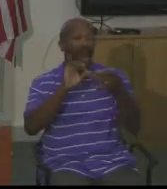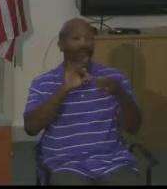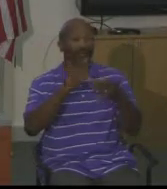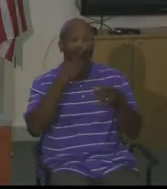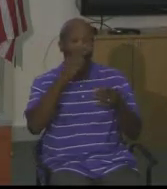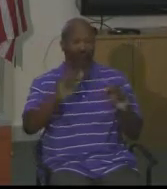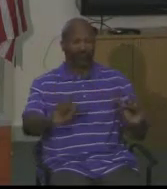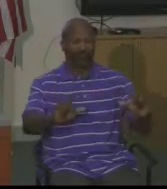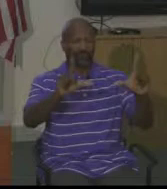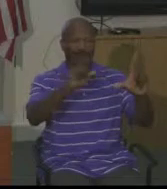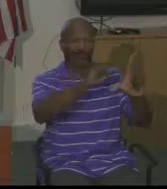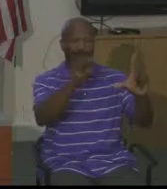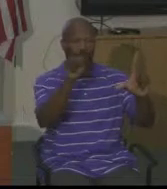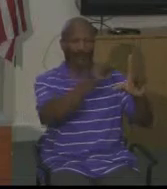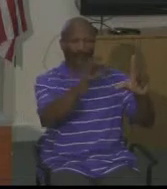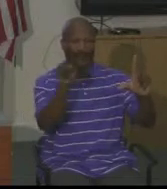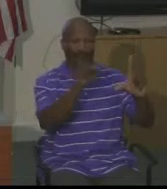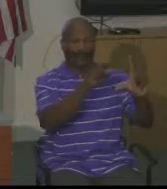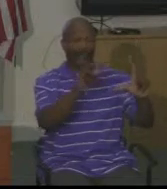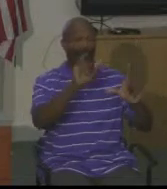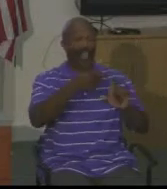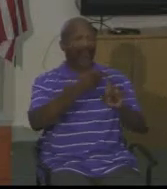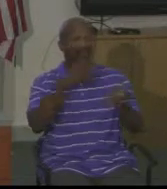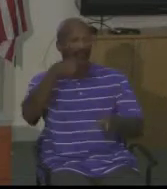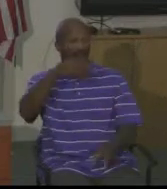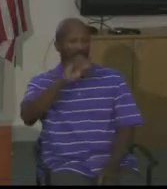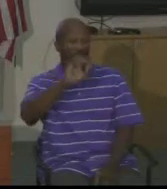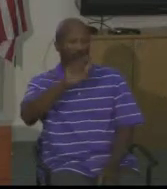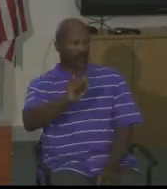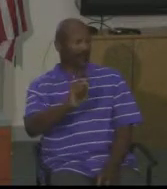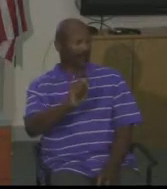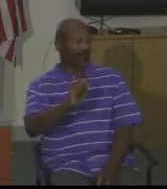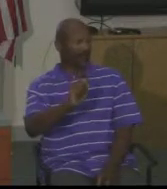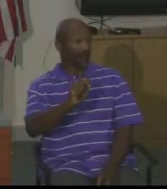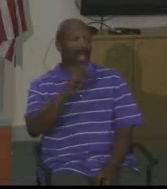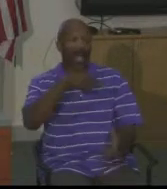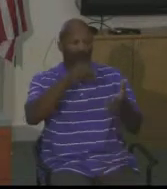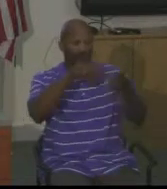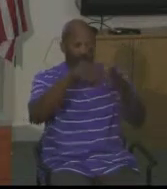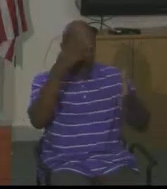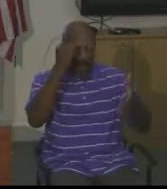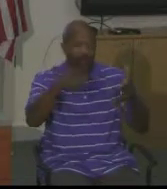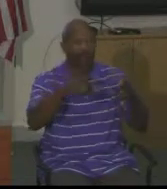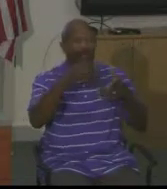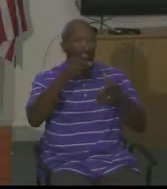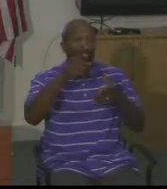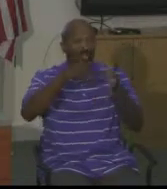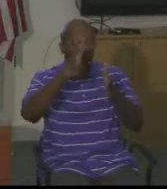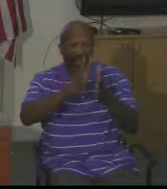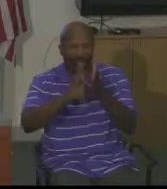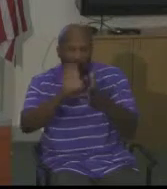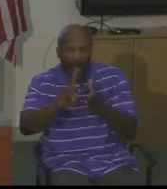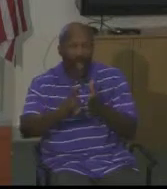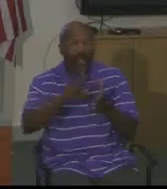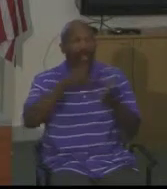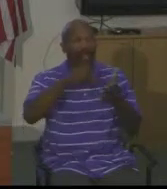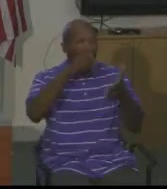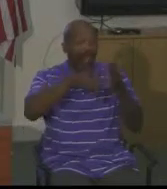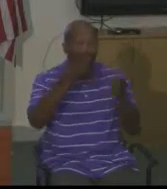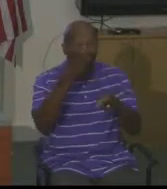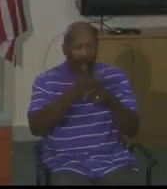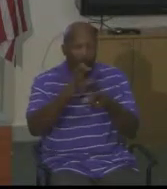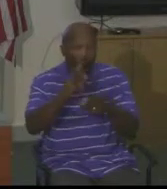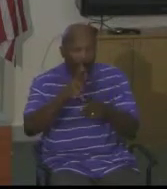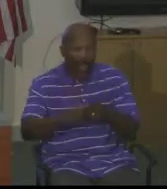on the screen is coming out of POST. I'm checking the memory, I'm checking the video card, I'm checking the hard